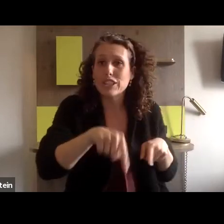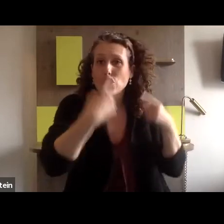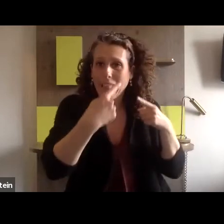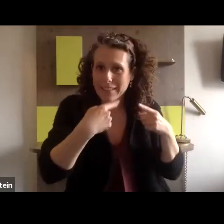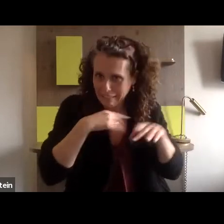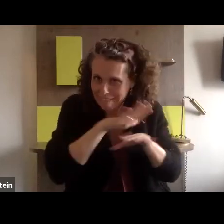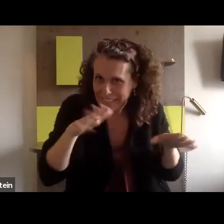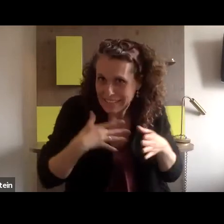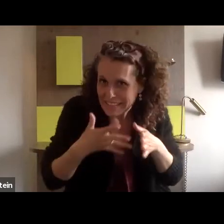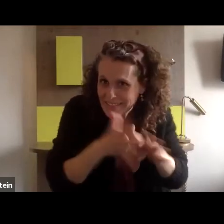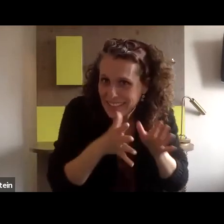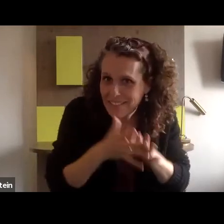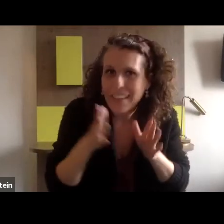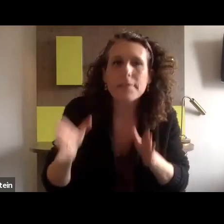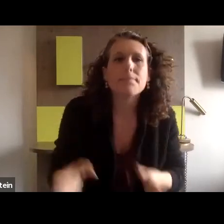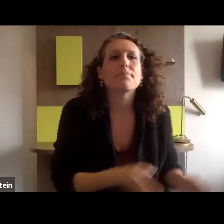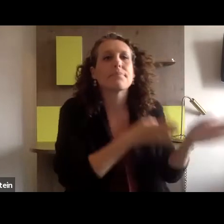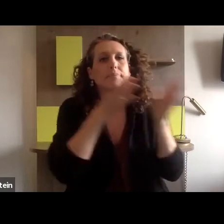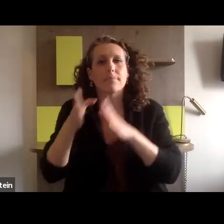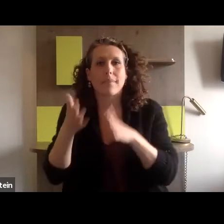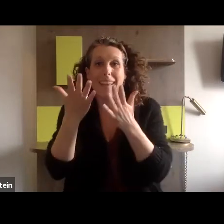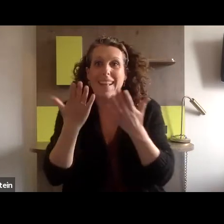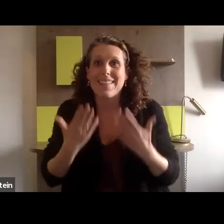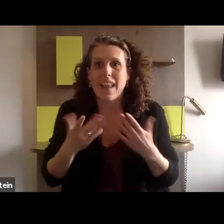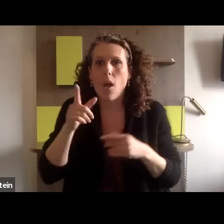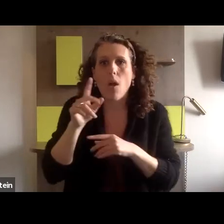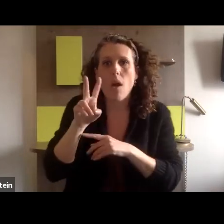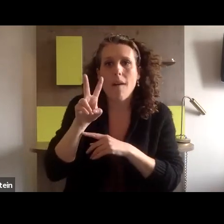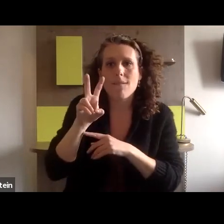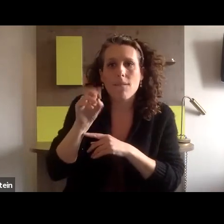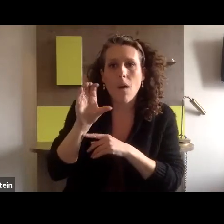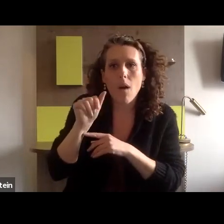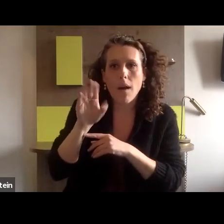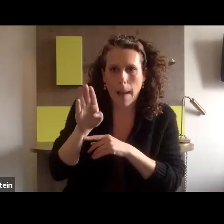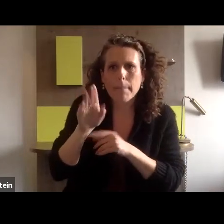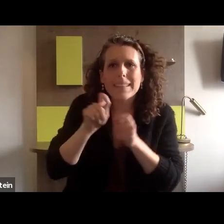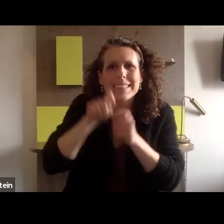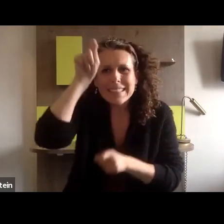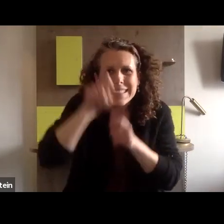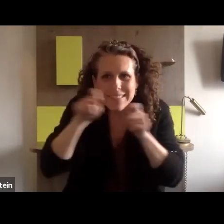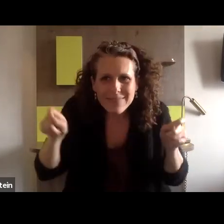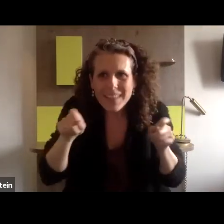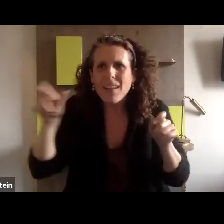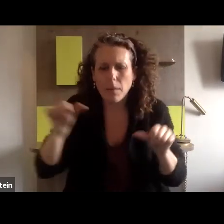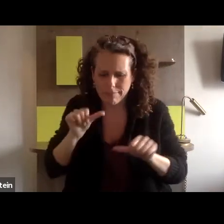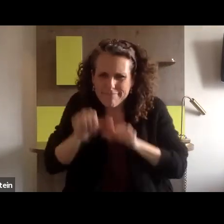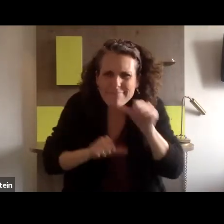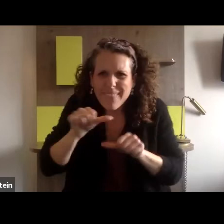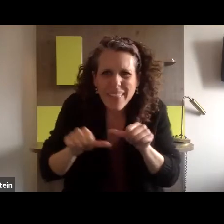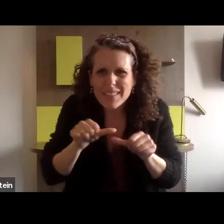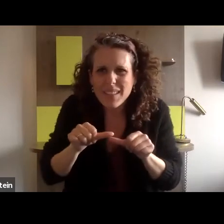about different vocabulary size test methodologies, which are very common